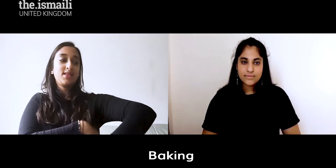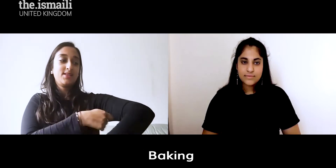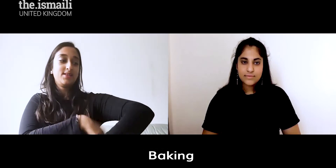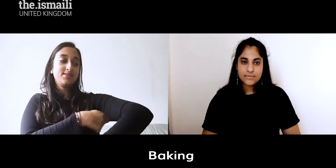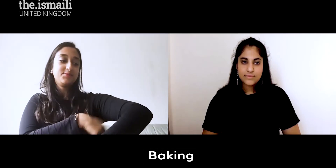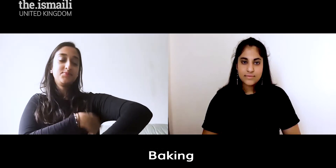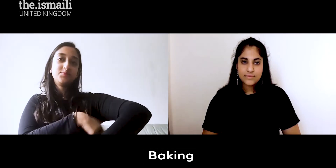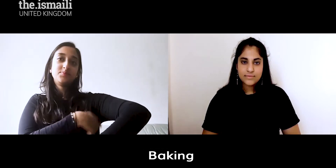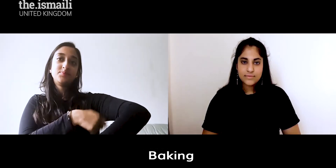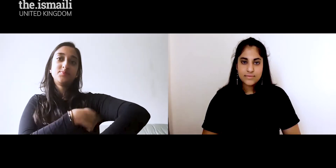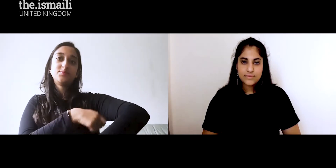Baking.